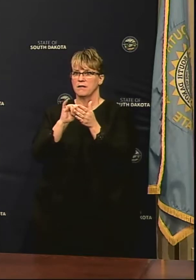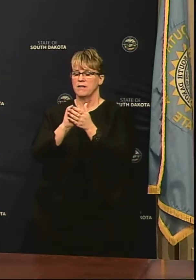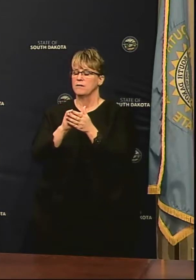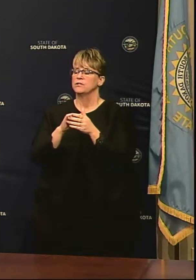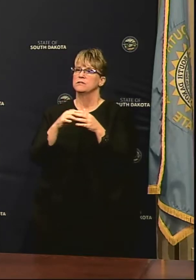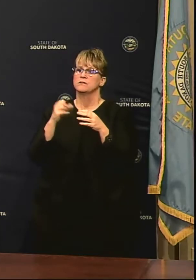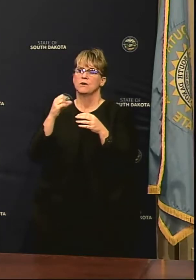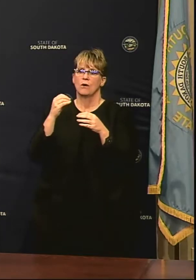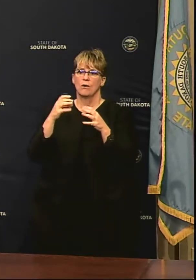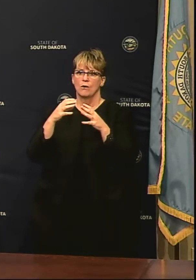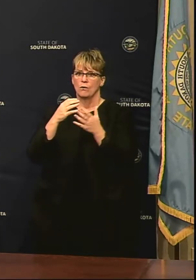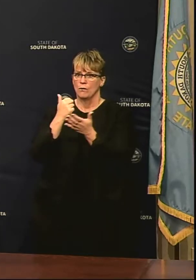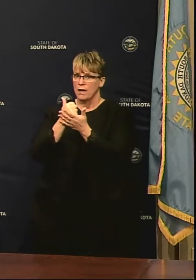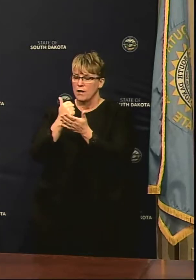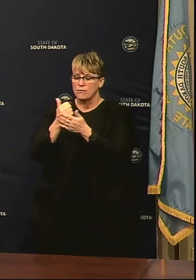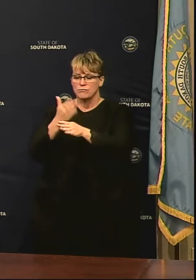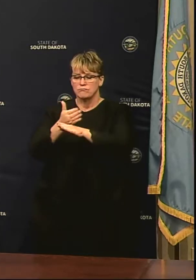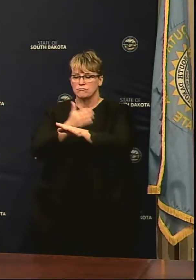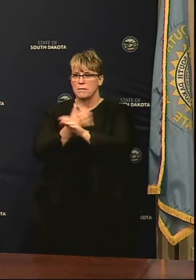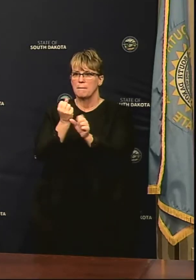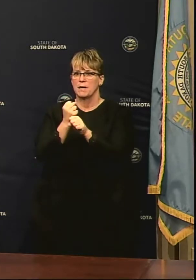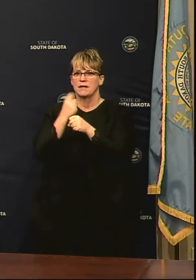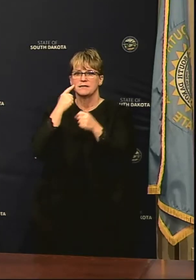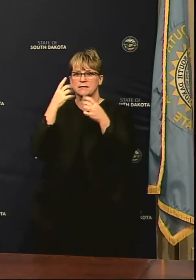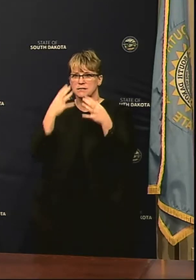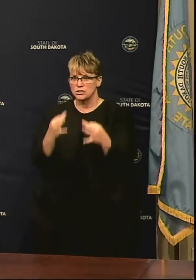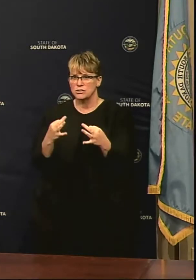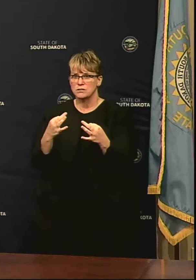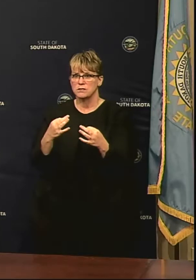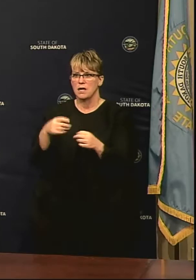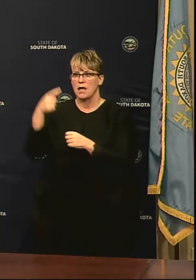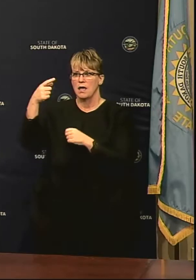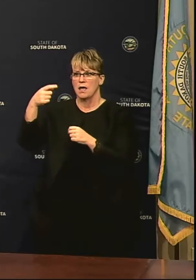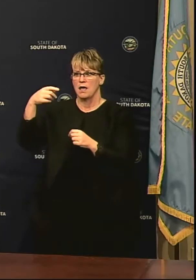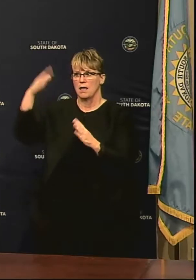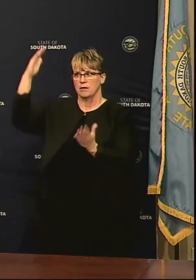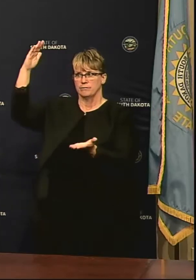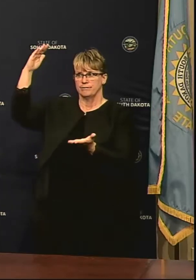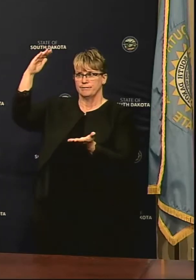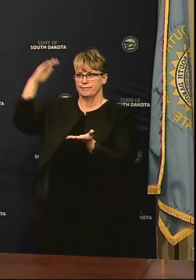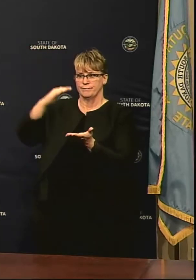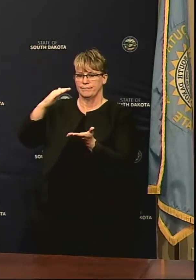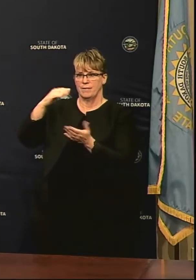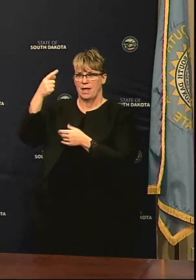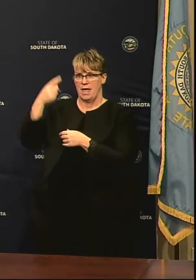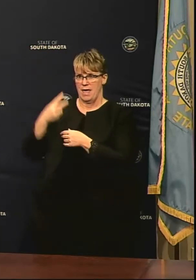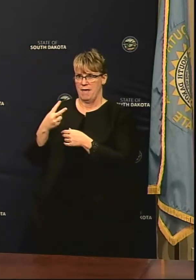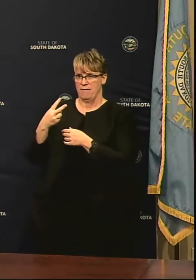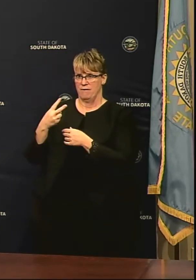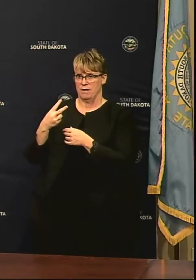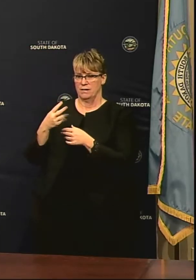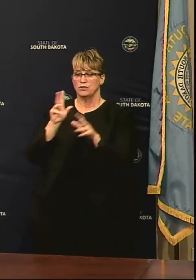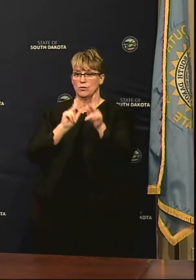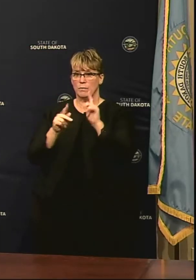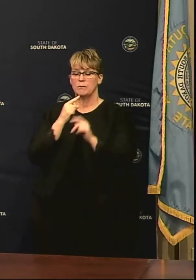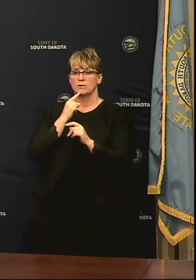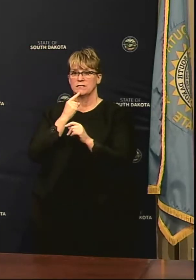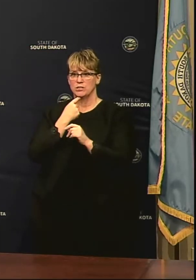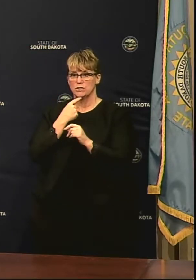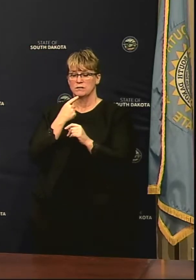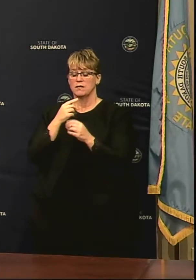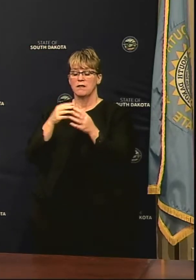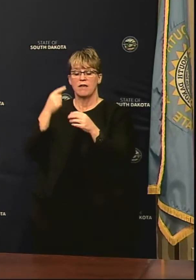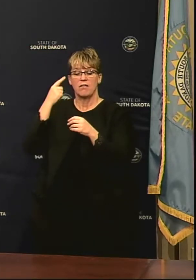incredibly helpful, and the decisions that we made cut our peak infection rate in half. So people took this seriously,